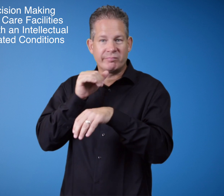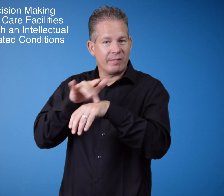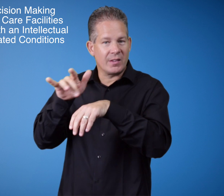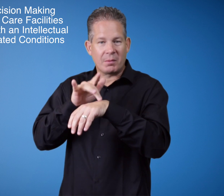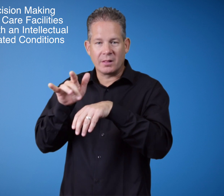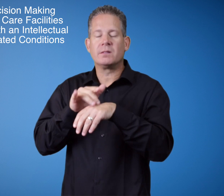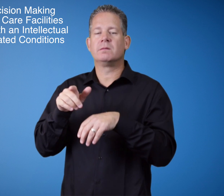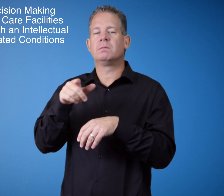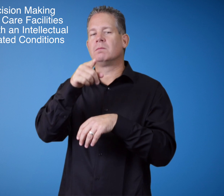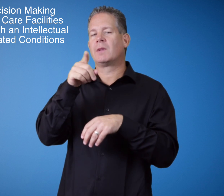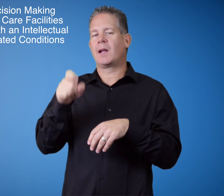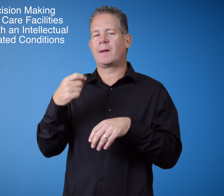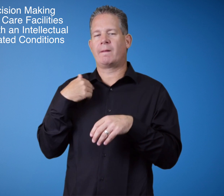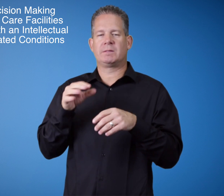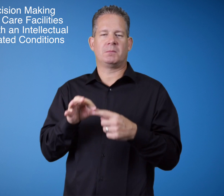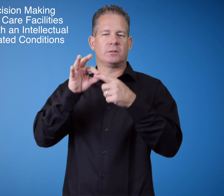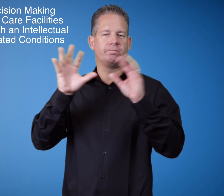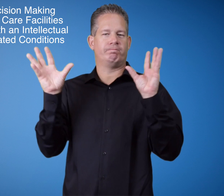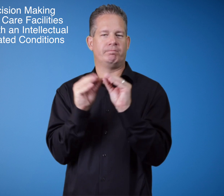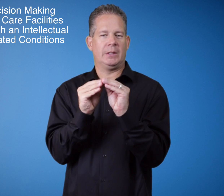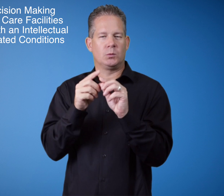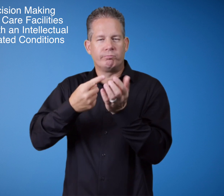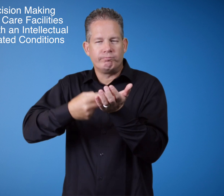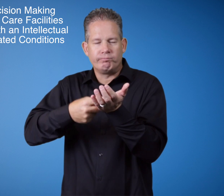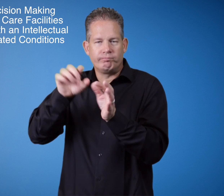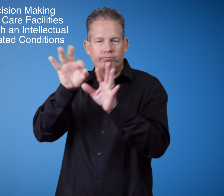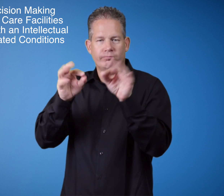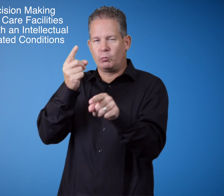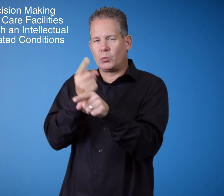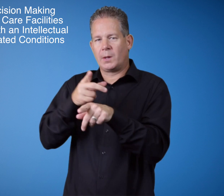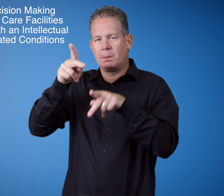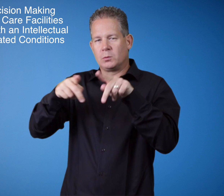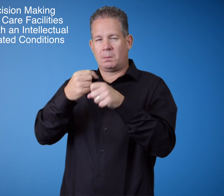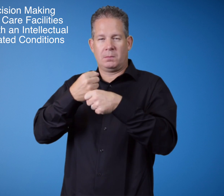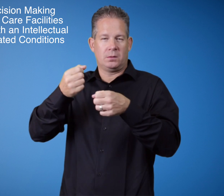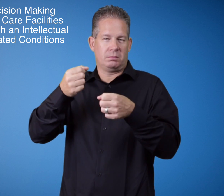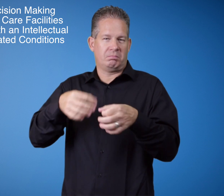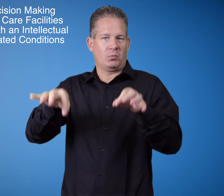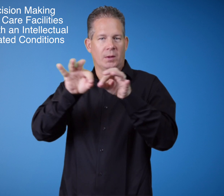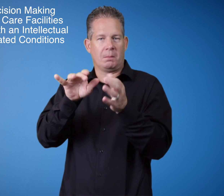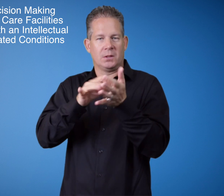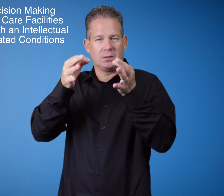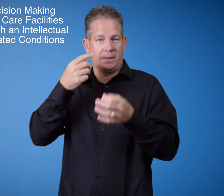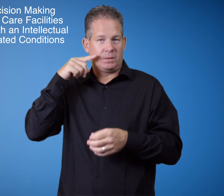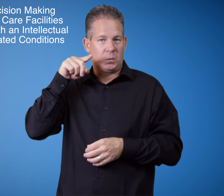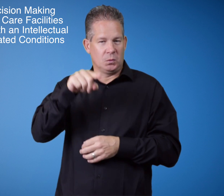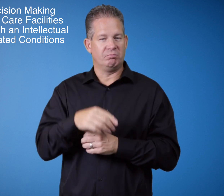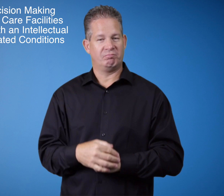If there are no surrogates available, then a surrogate committee may discuss and make the right decision for you. These